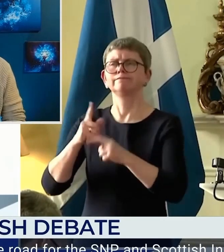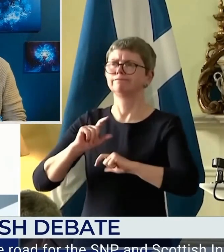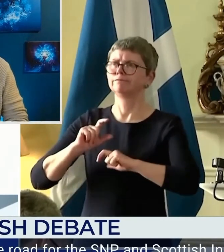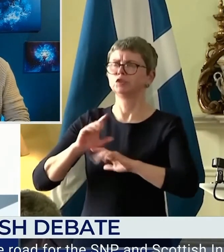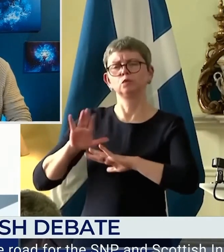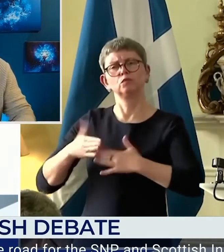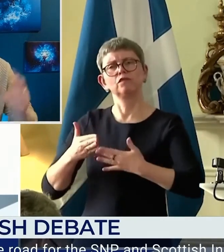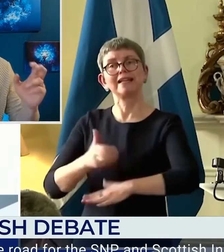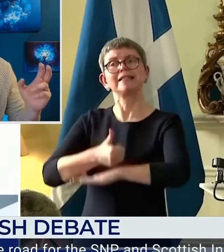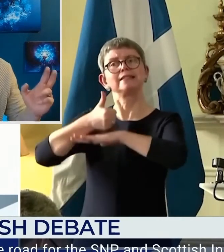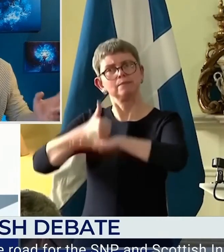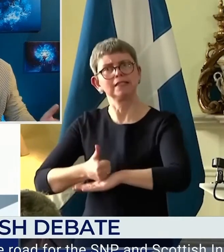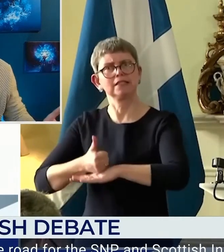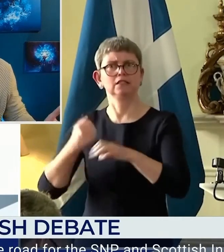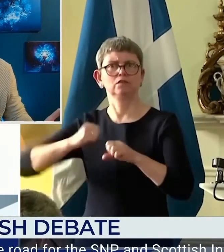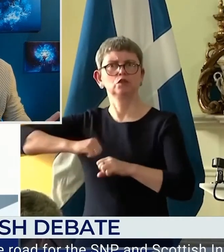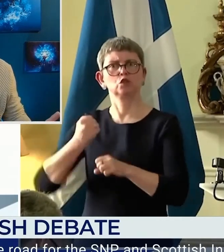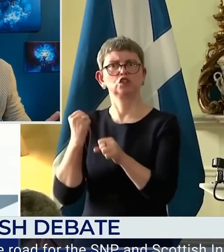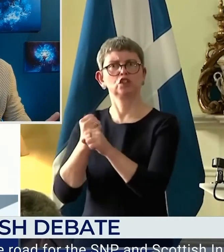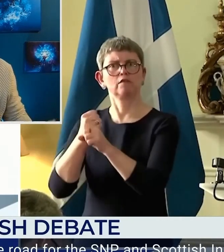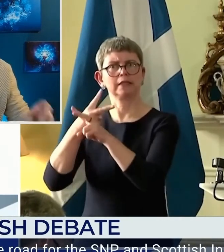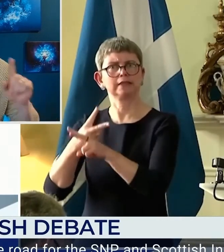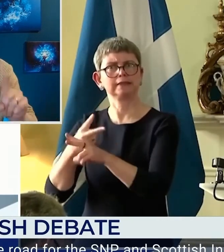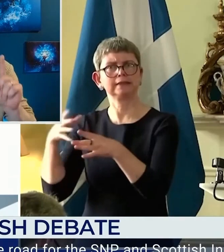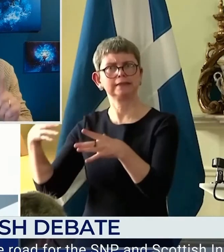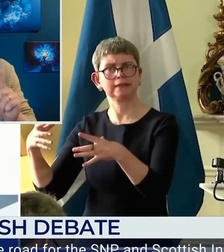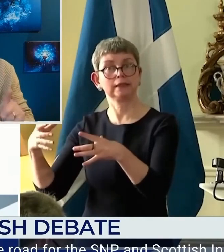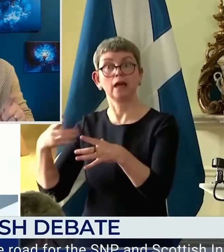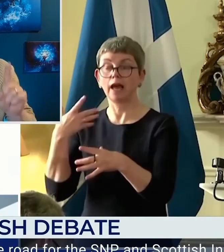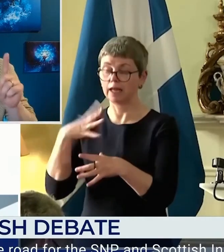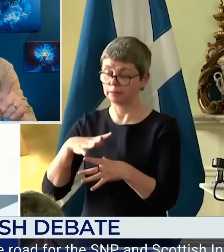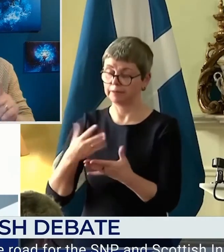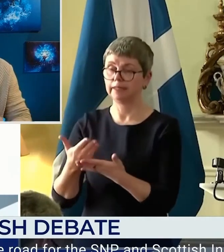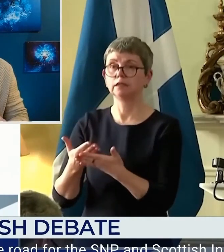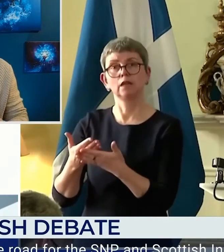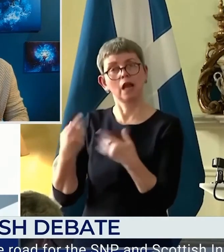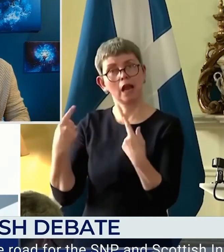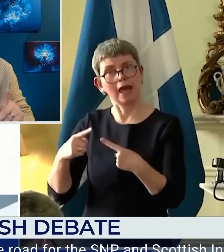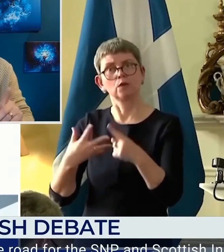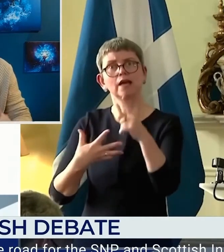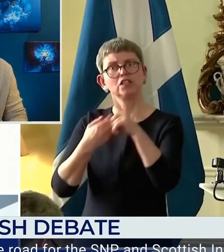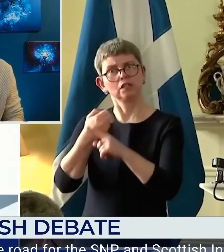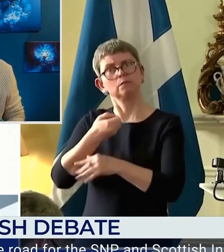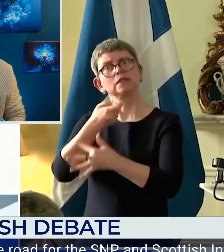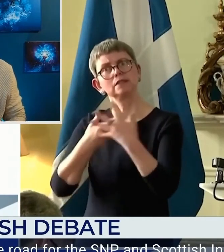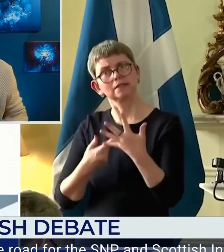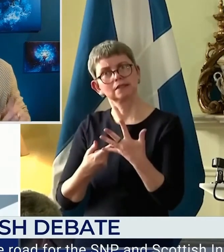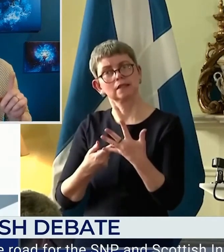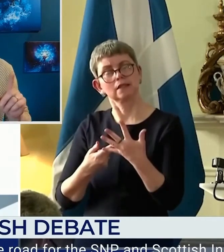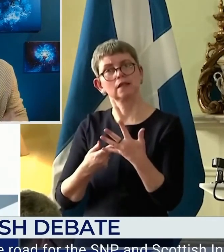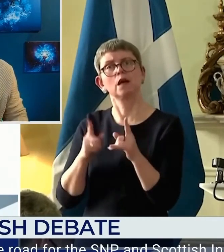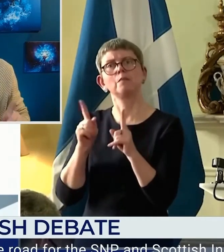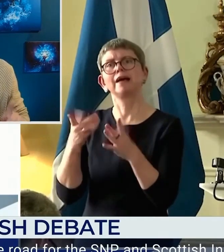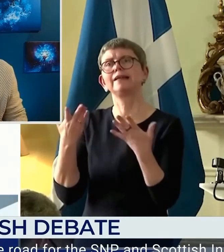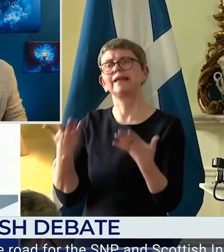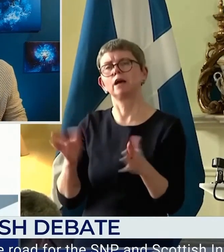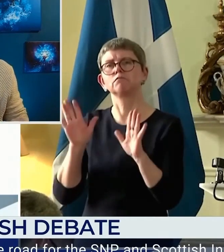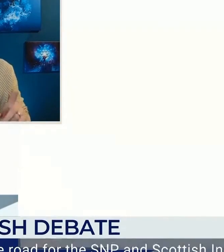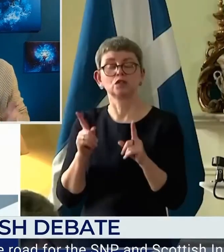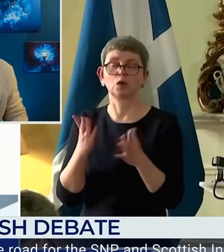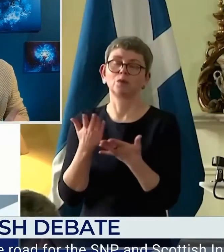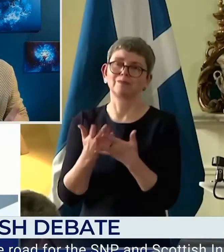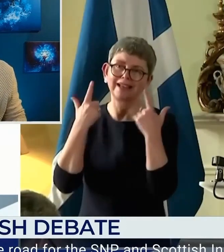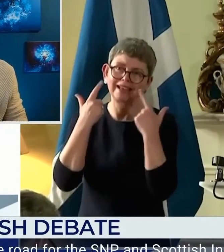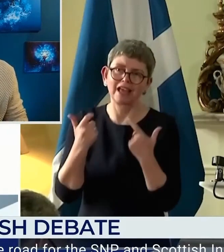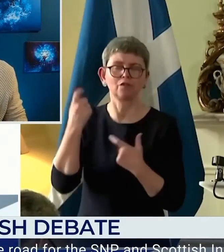and Ash Regan, who he said was no great loss when she quit the SNP. But I will say this, I wonder what Matthew thinks of this, and Lizzie. He is a desperate man